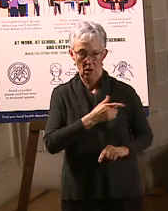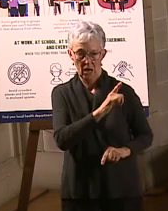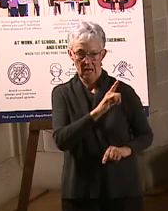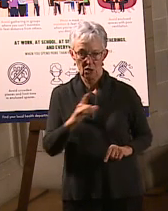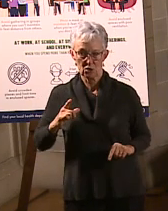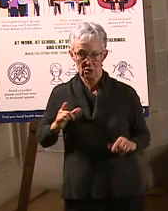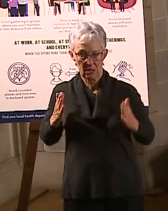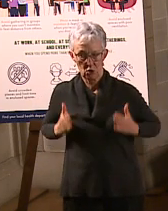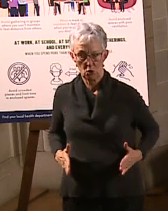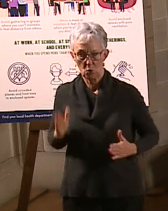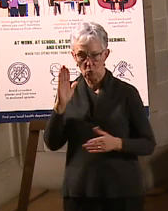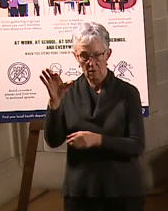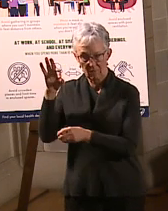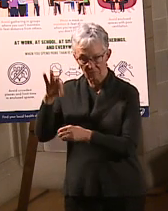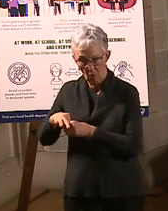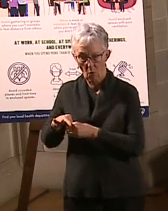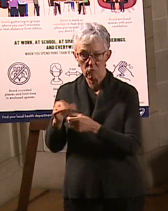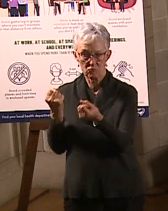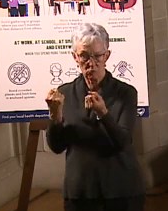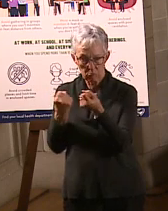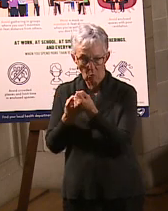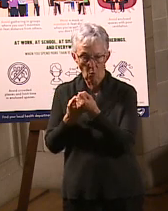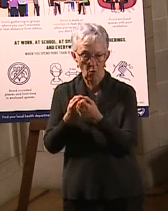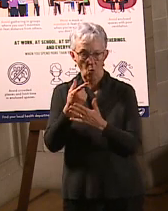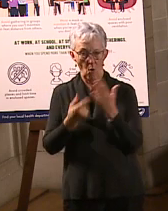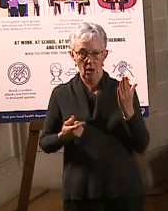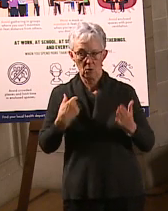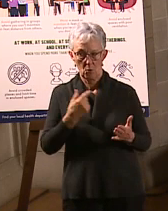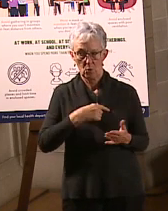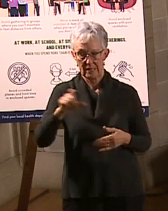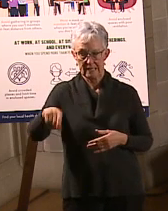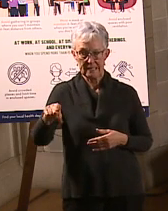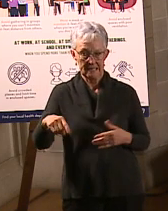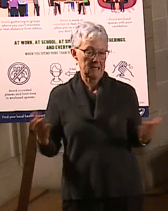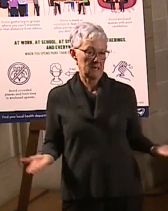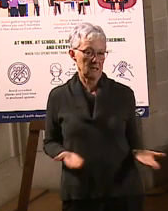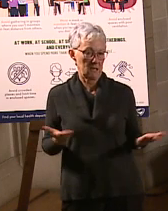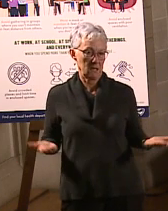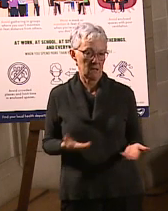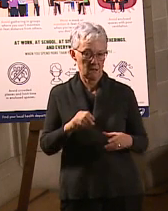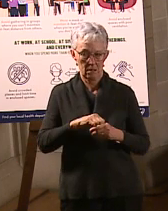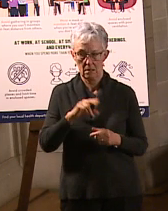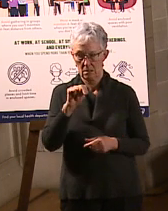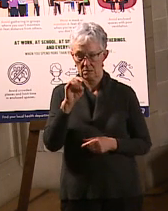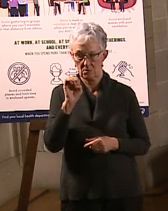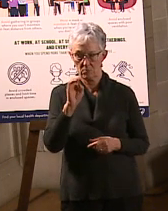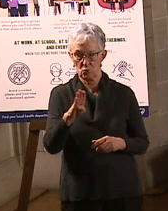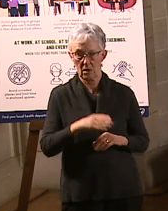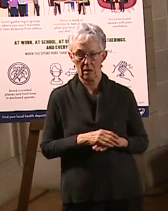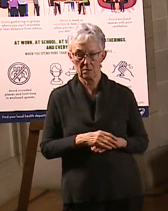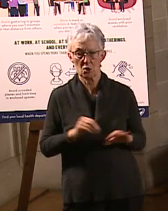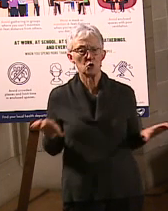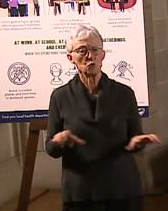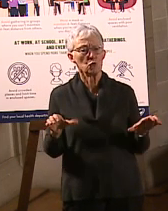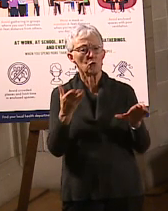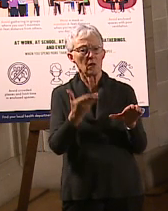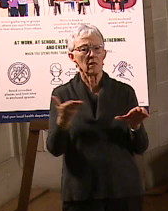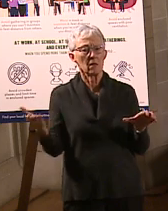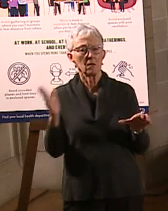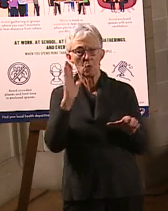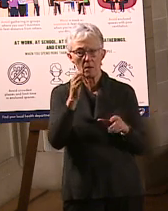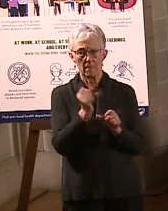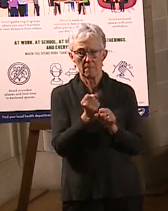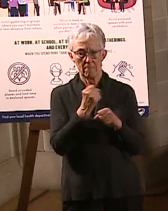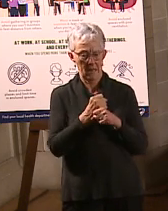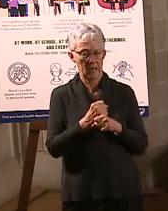real needs that we have here in Nebraska for our K-12 kids, and do some things that will really make a difference.